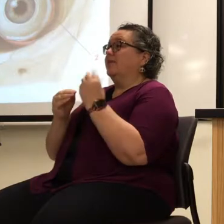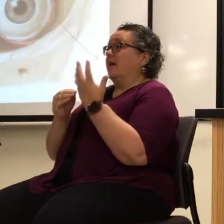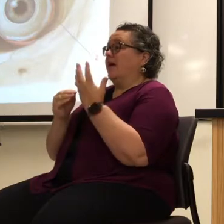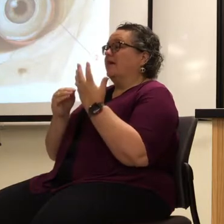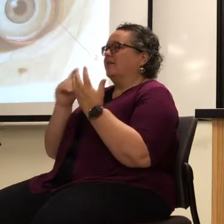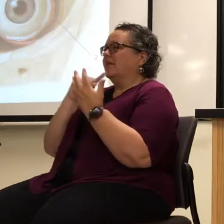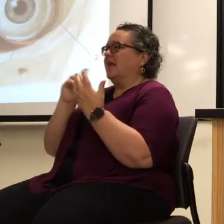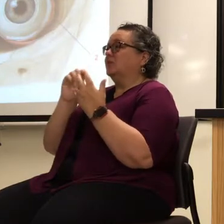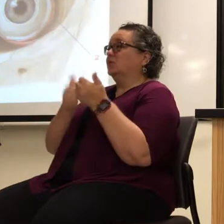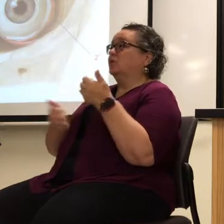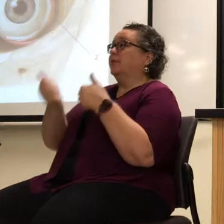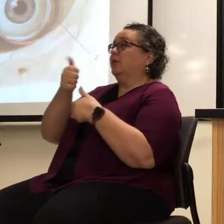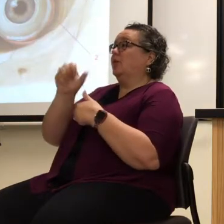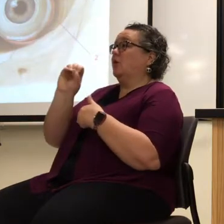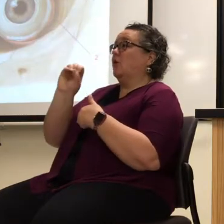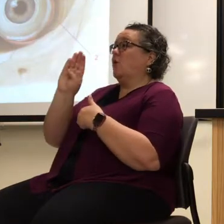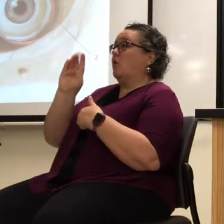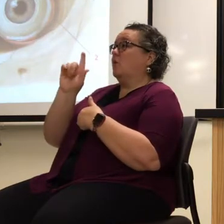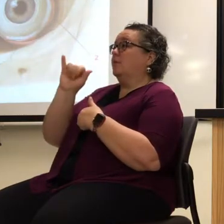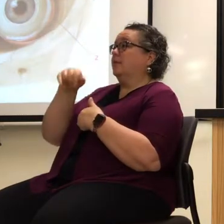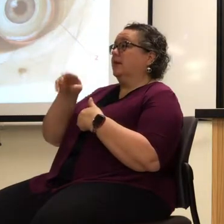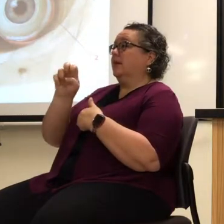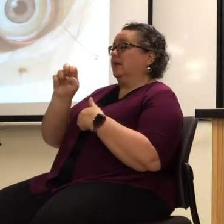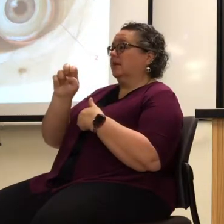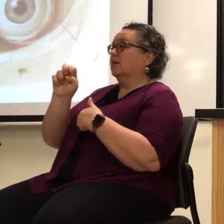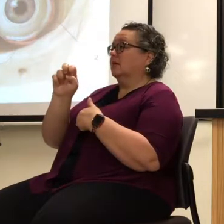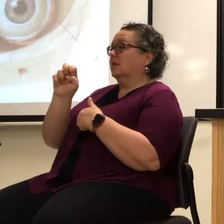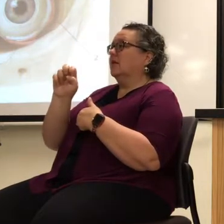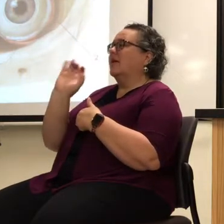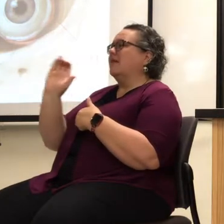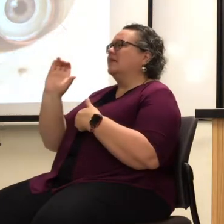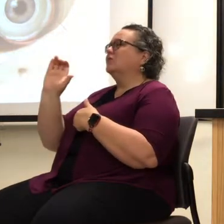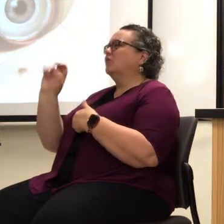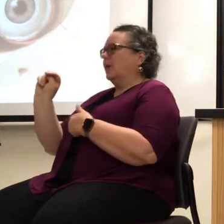superior oblique, that's innervated by the trochlear nerve, cranial nerve 4.